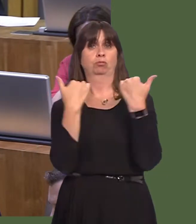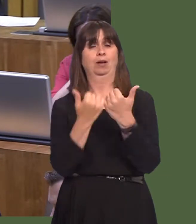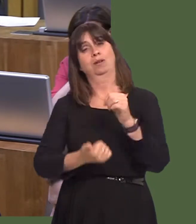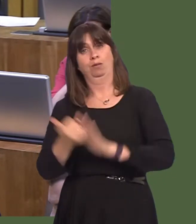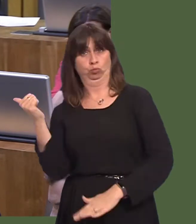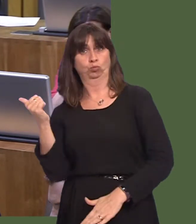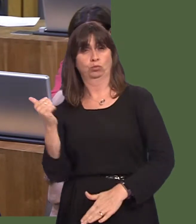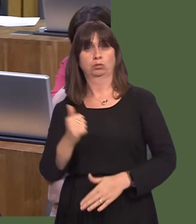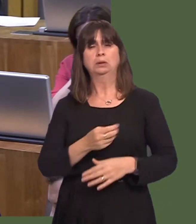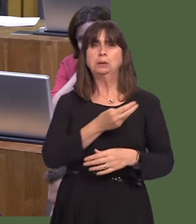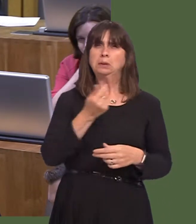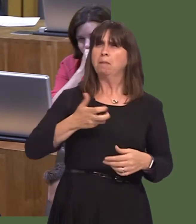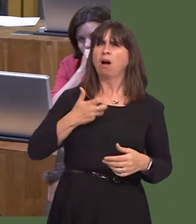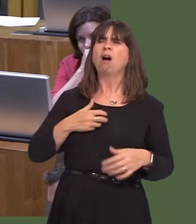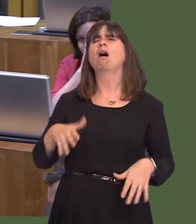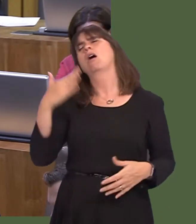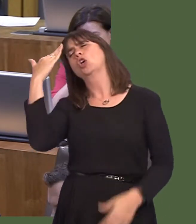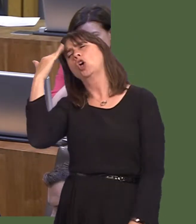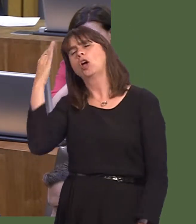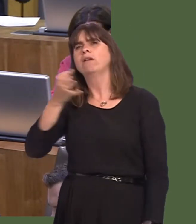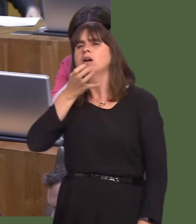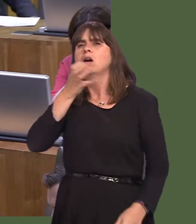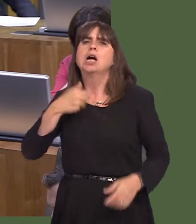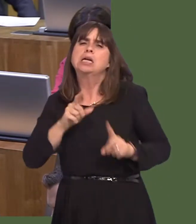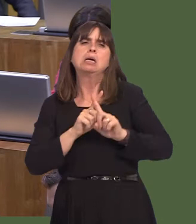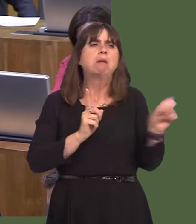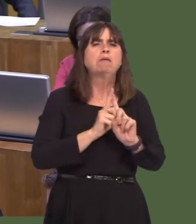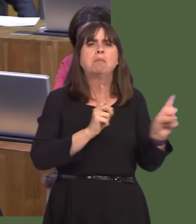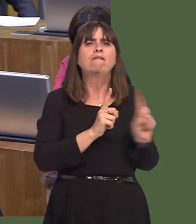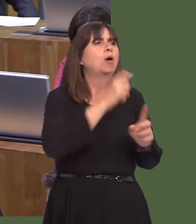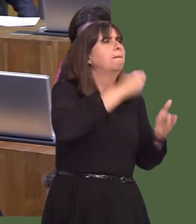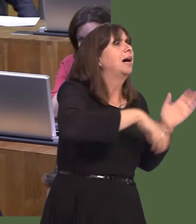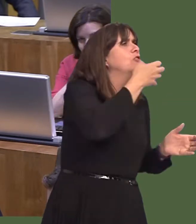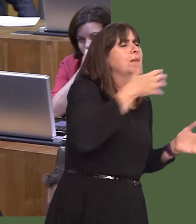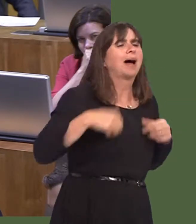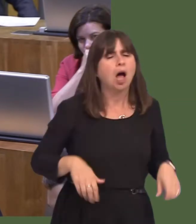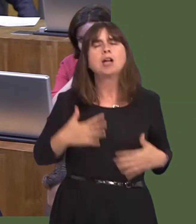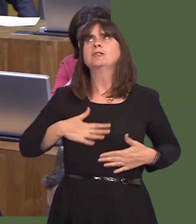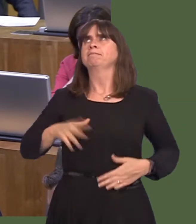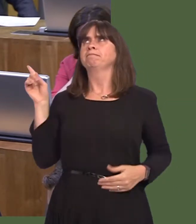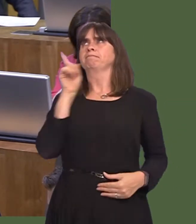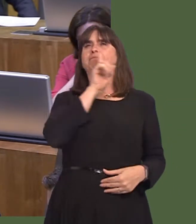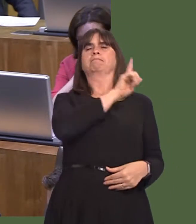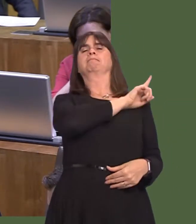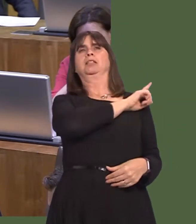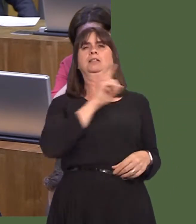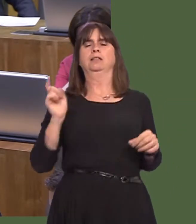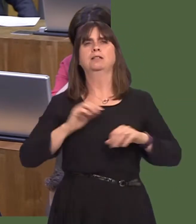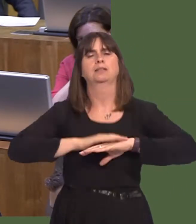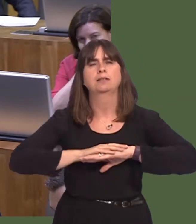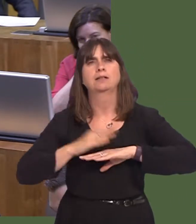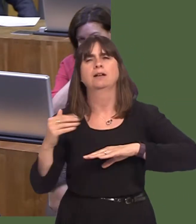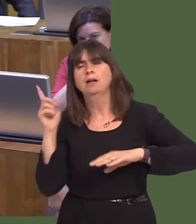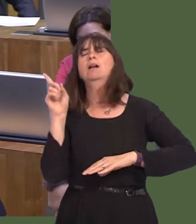point is many people complain that they're up and down their feet all the time as people go back and forth to the bars in order to buy alcohol. It seems to me that people don't need